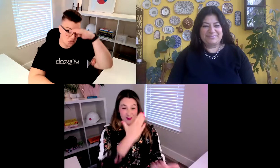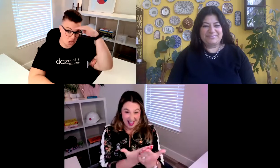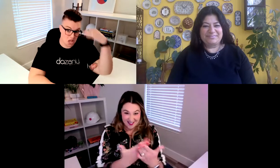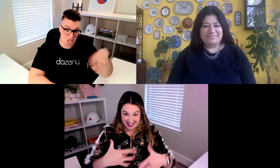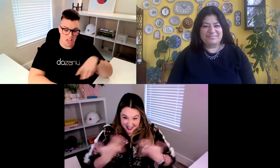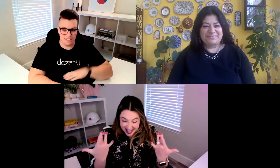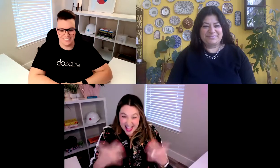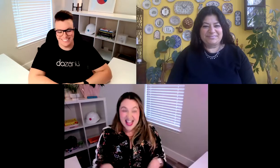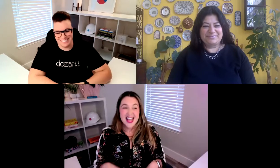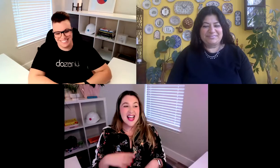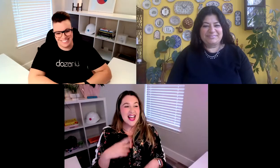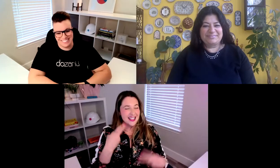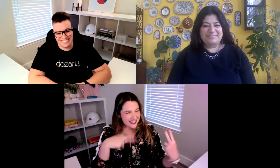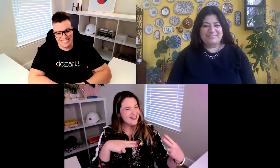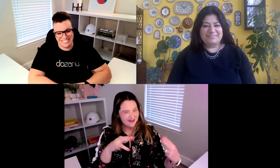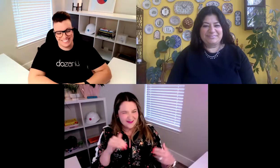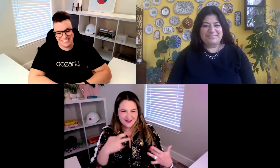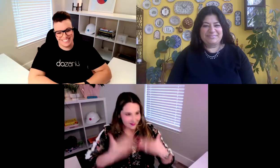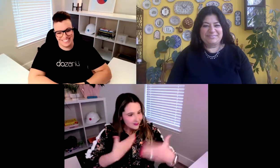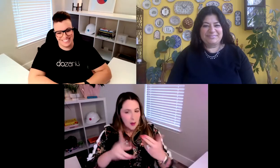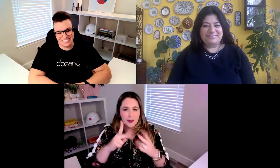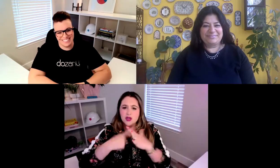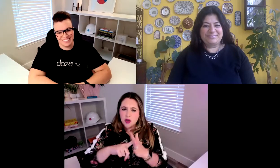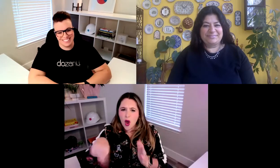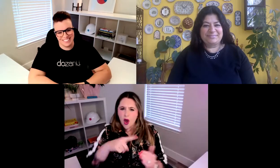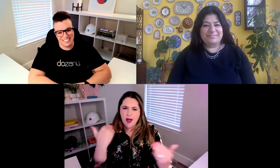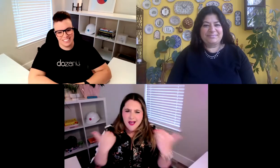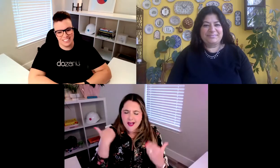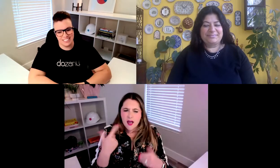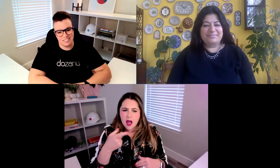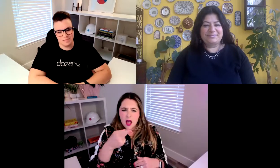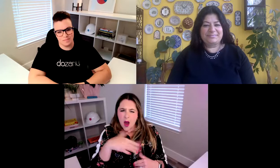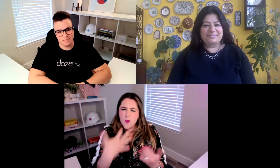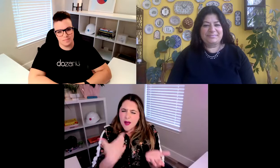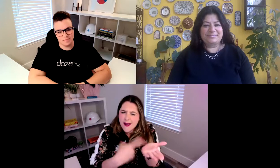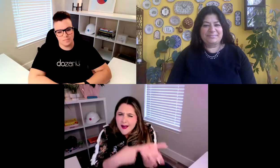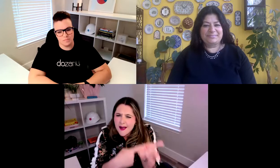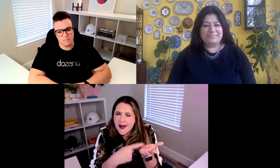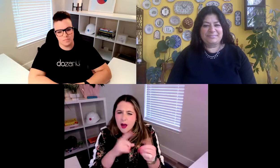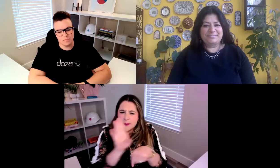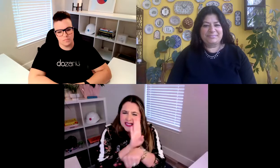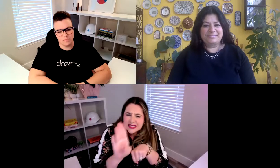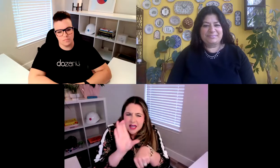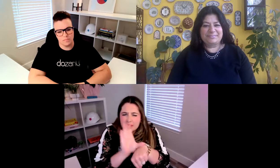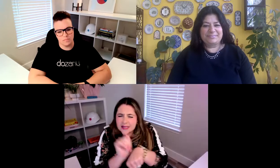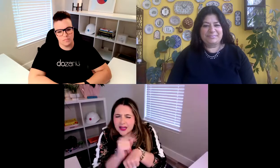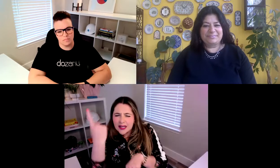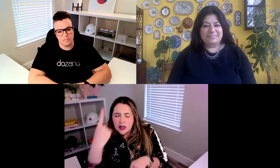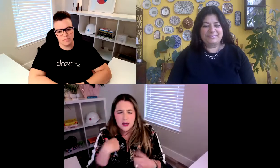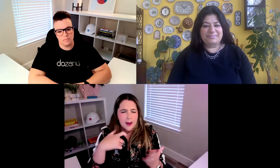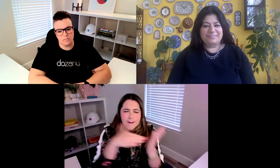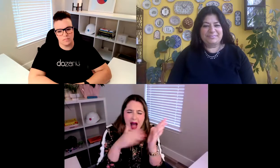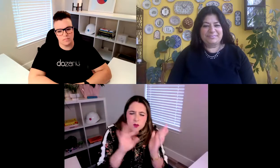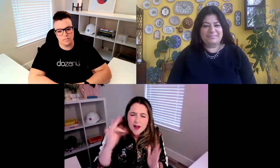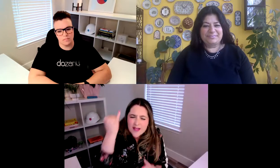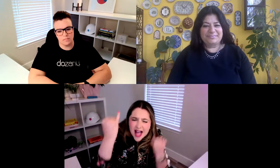with the menu. And obviously, honestly, everything went so well. And the event was such a success. You know, after that moment, people started coming up to